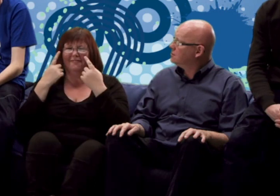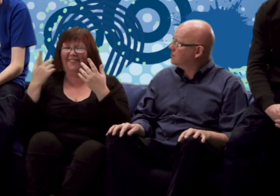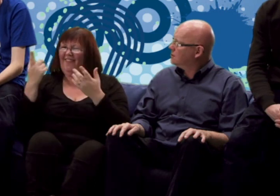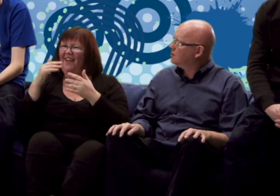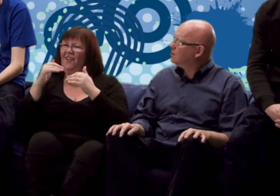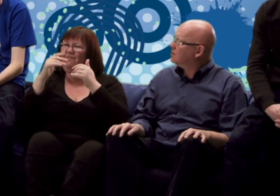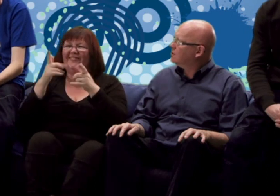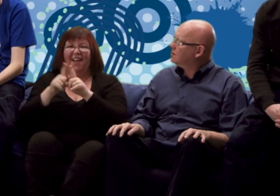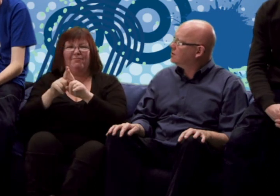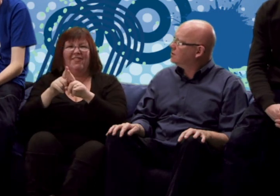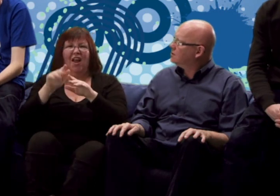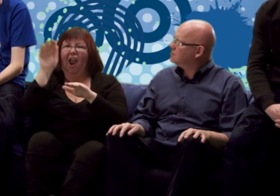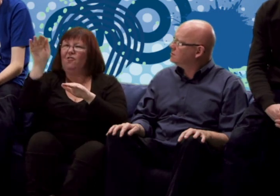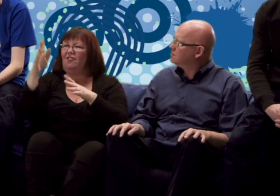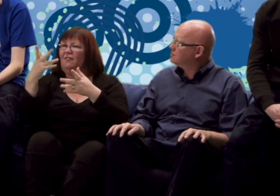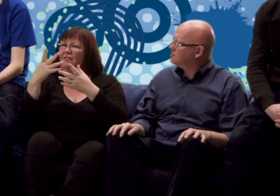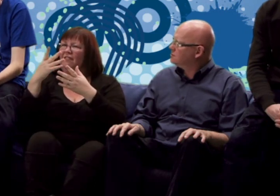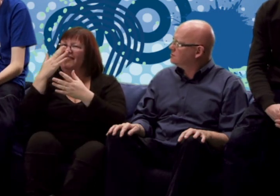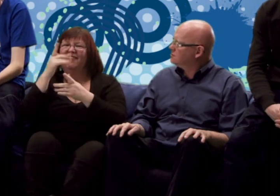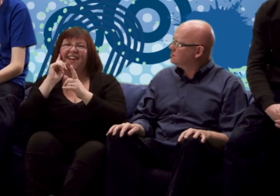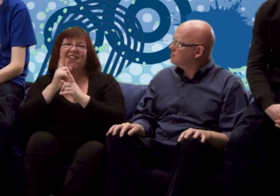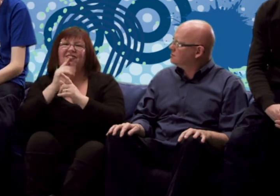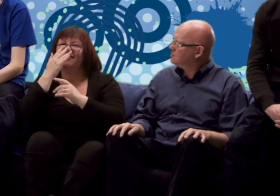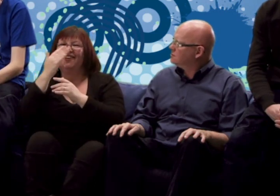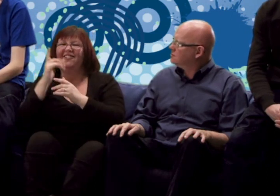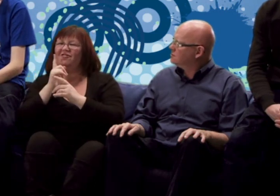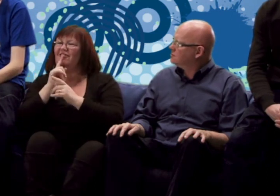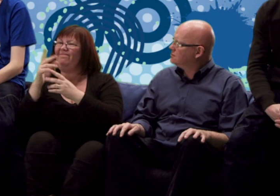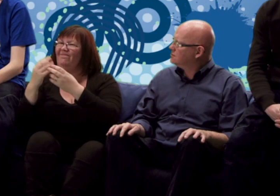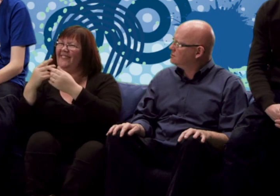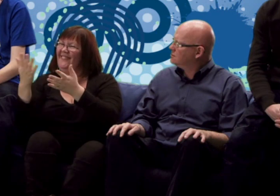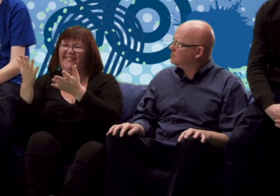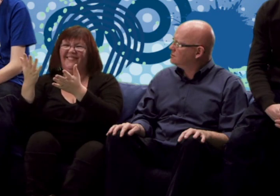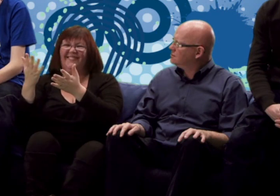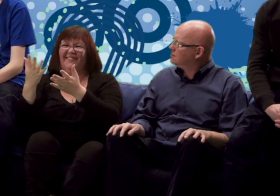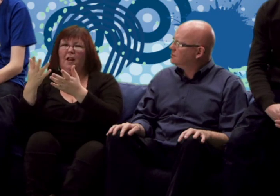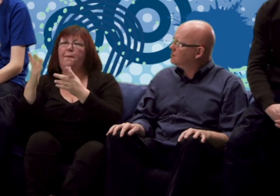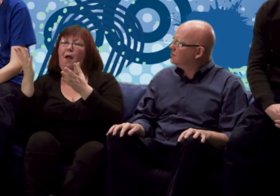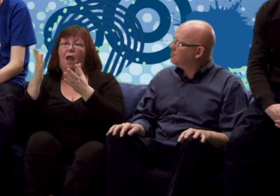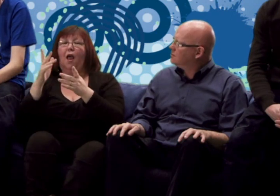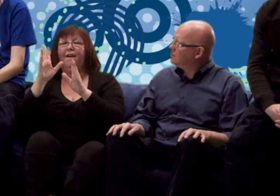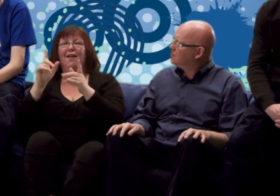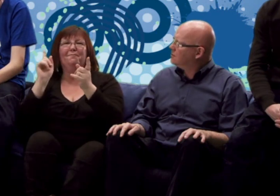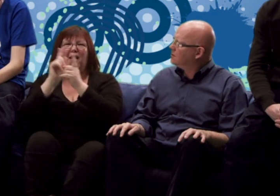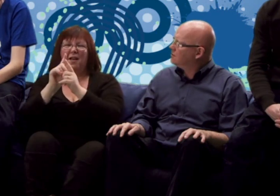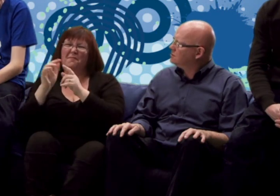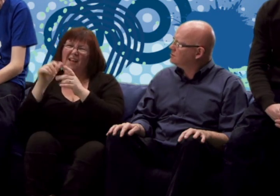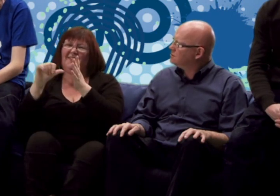When the children were growing up, we used to go outside, you know. There were hearing teenagers around perhaps, and it was difficult for them to